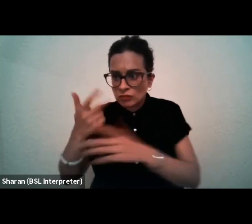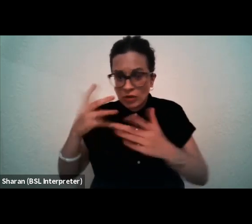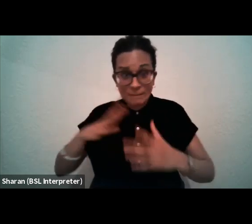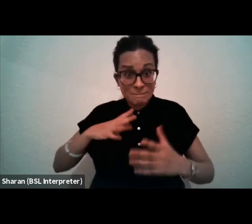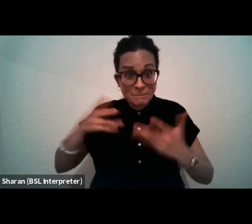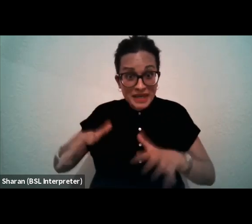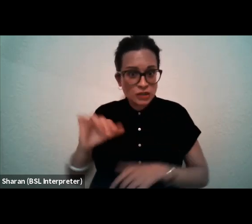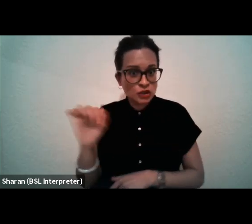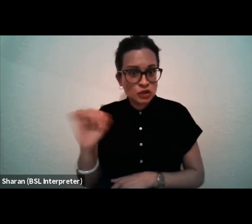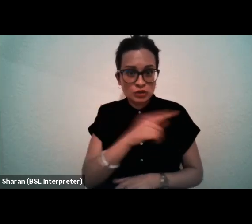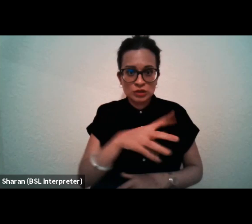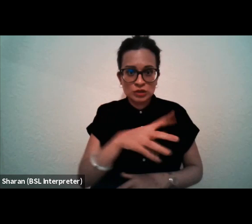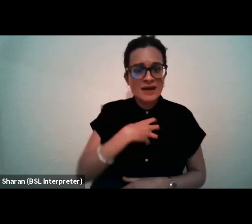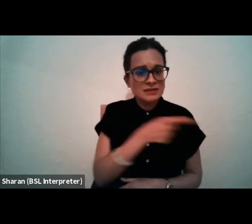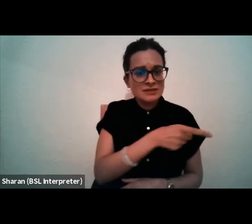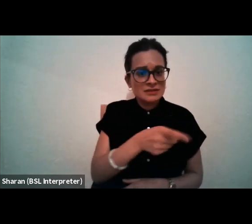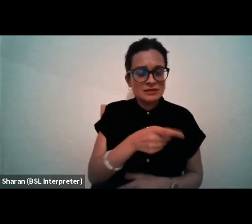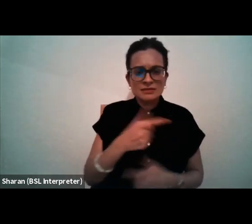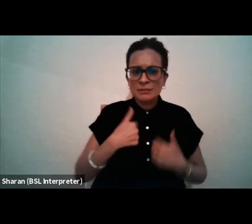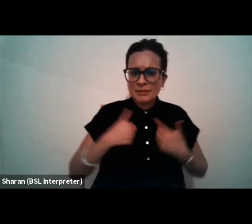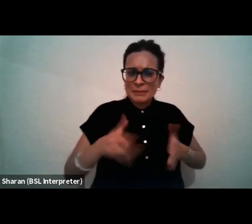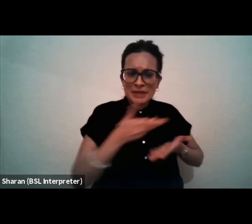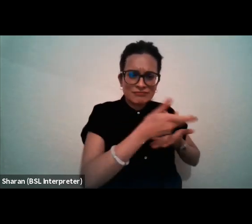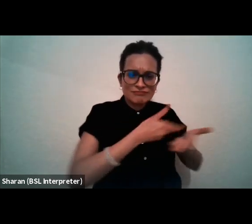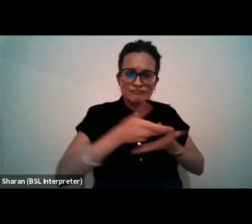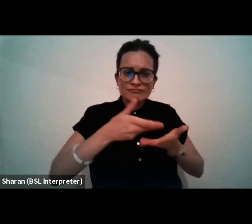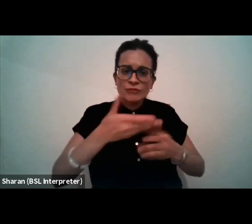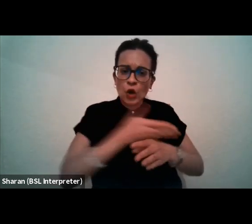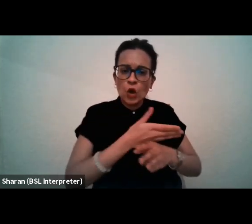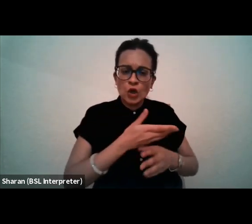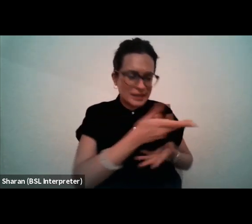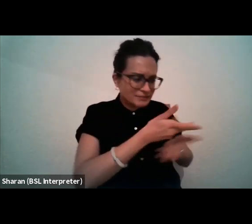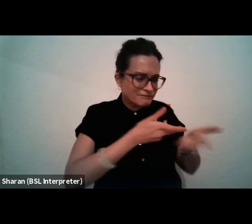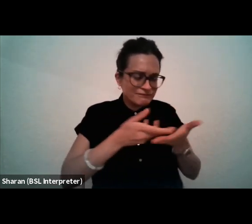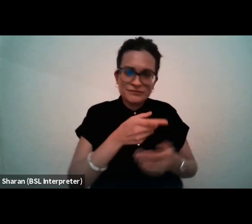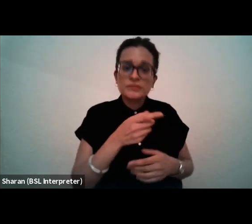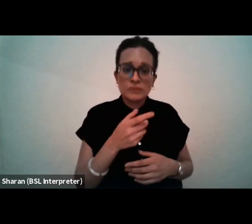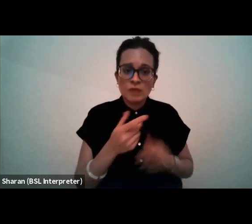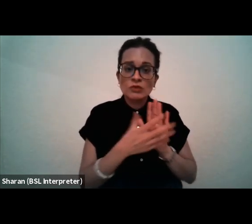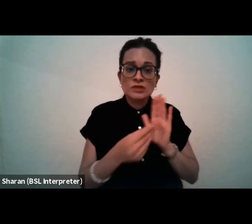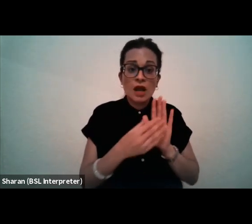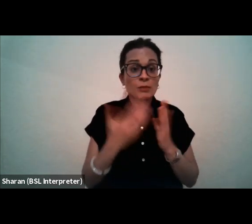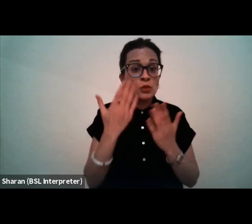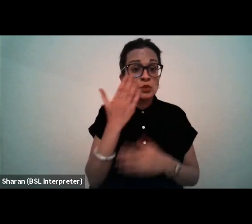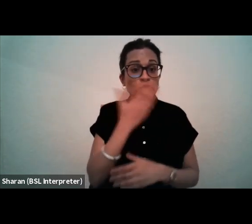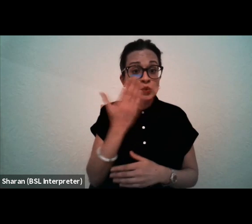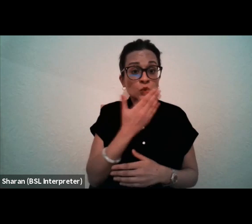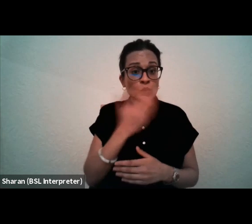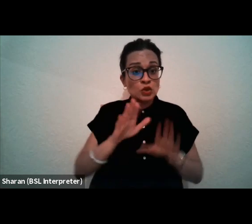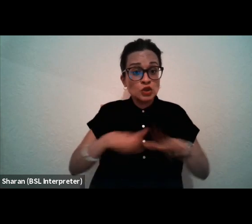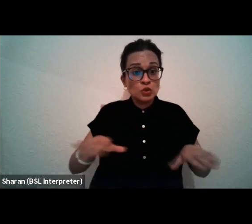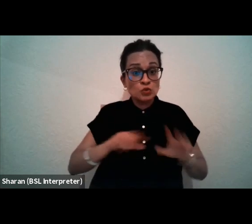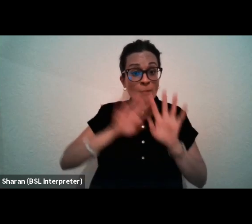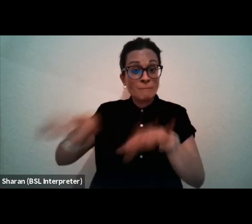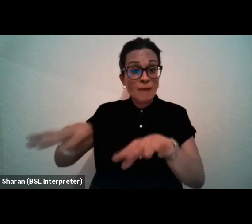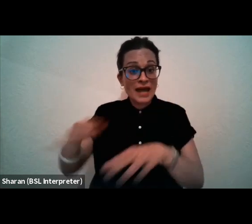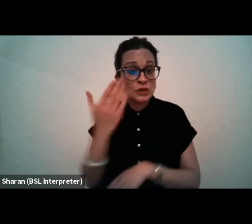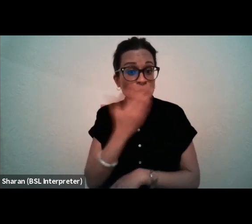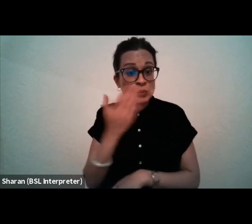One of the things that I talked to people about earlier today was the fact that once children come back into schools, they're going back into